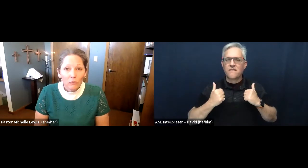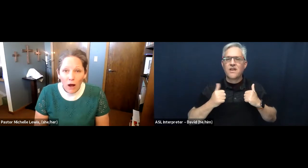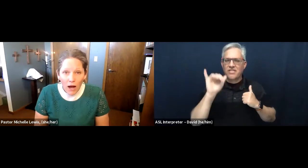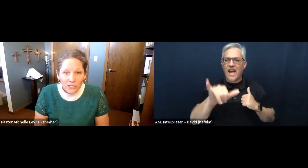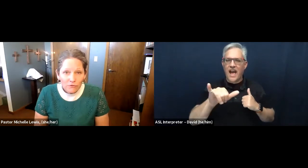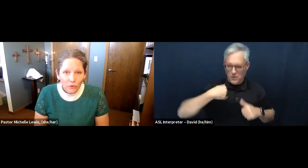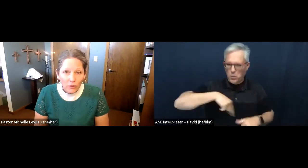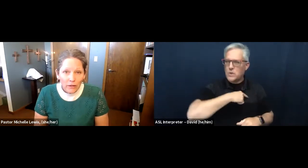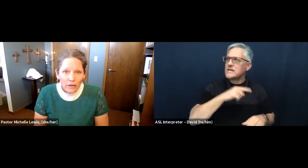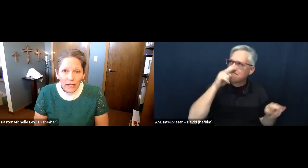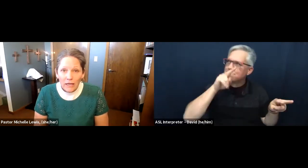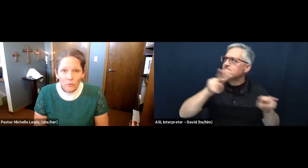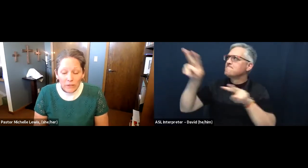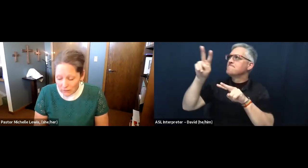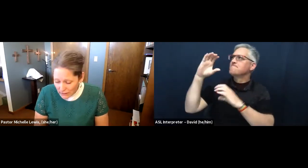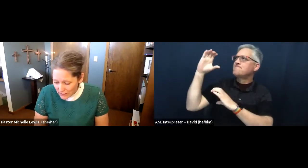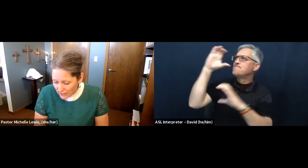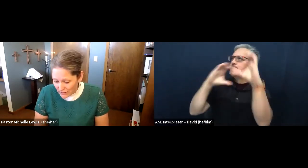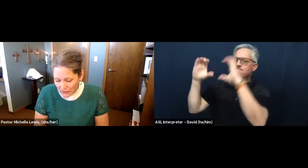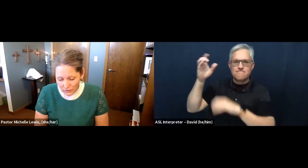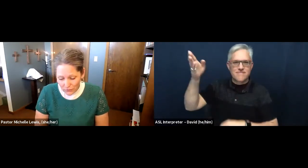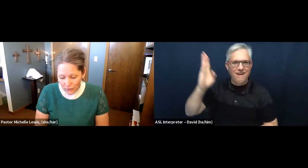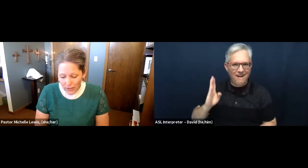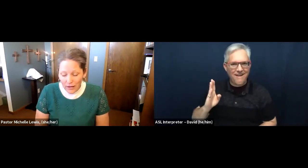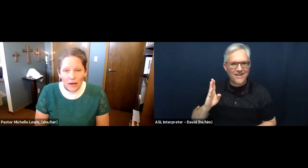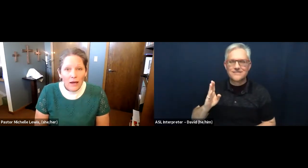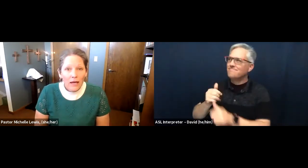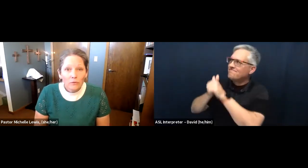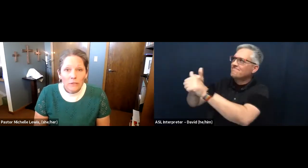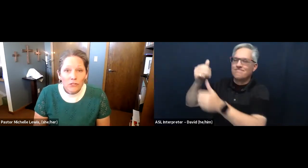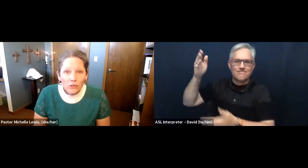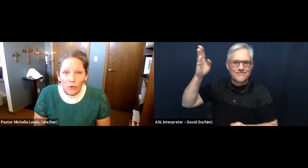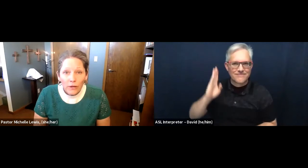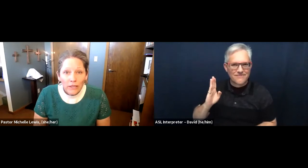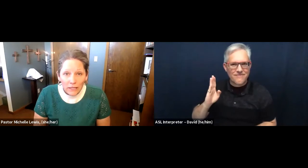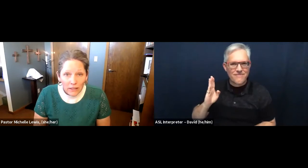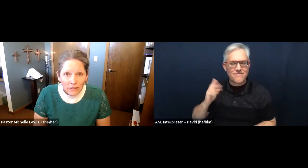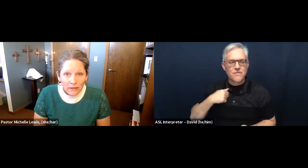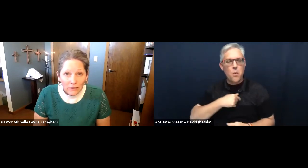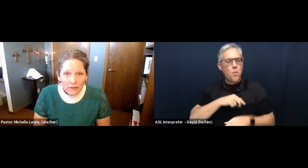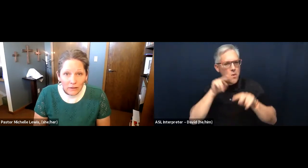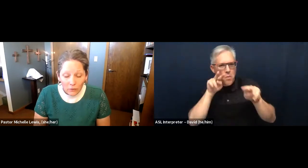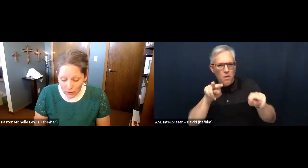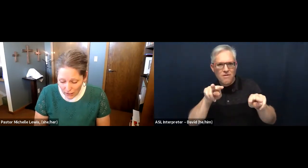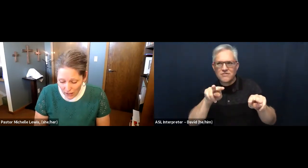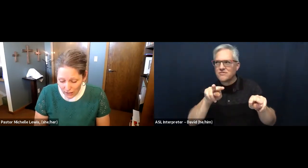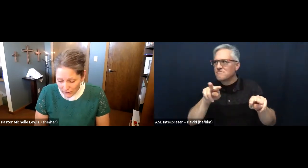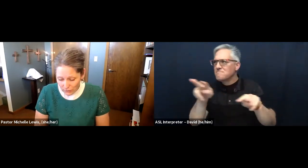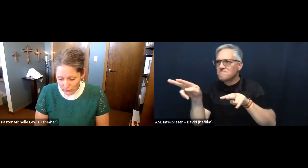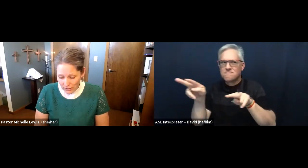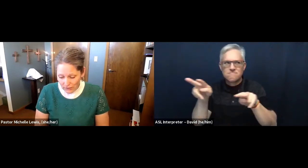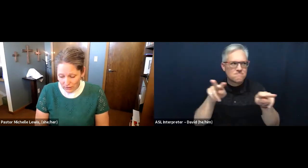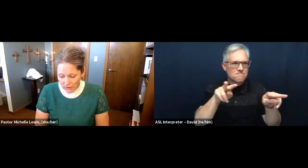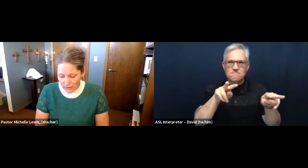We watch for and we listen to and we join in what God